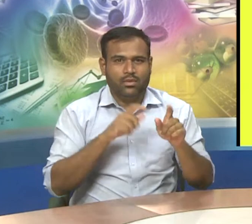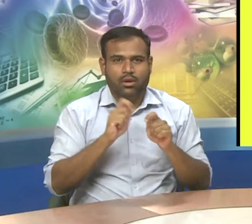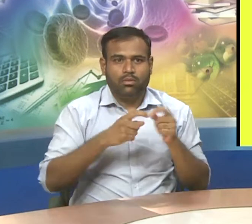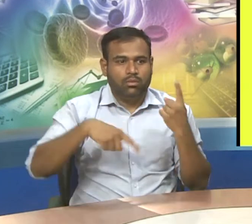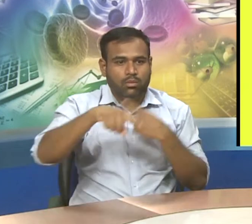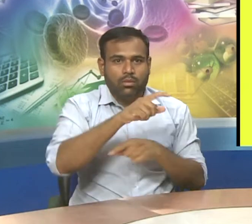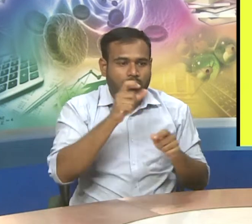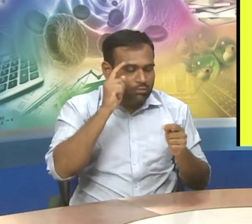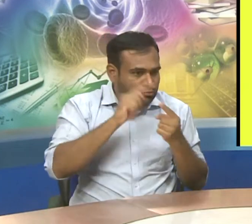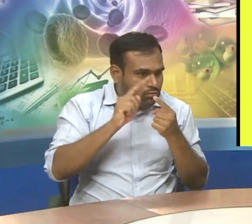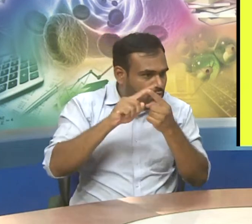Confidence of majority.